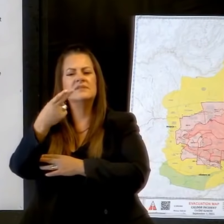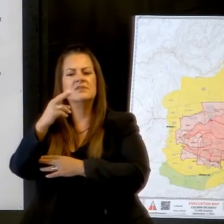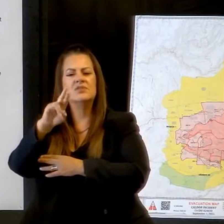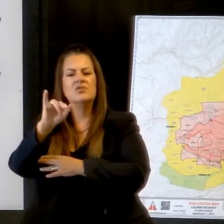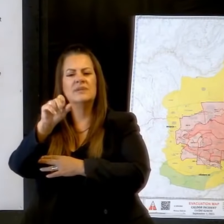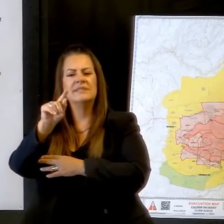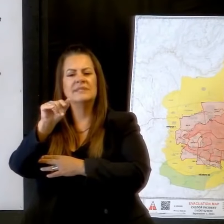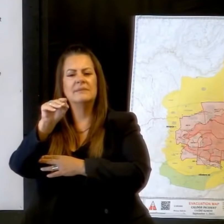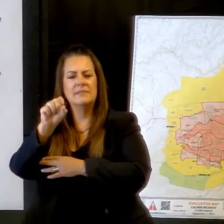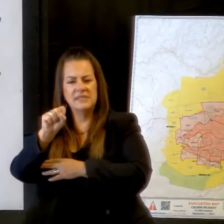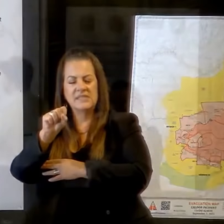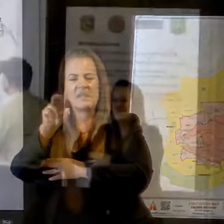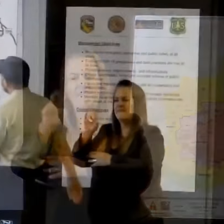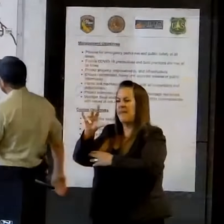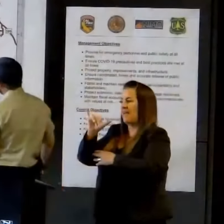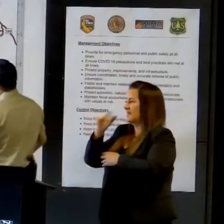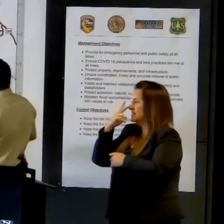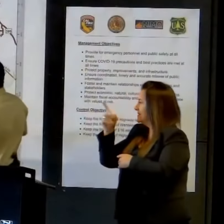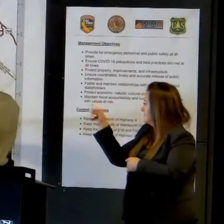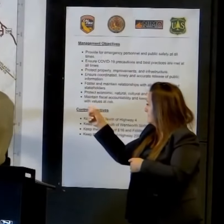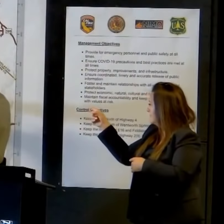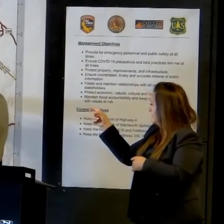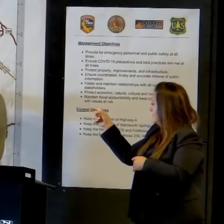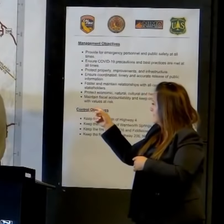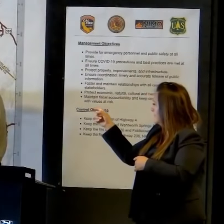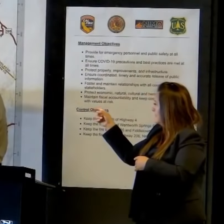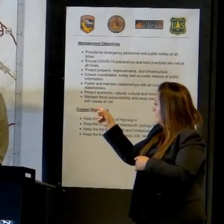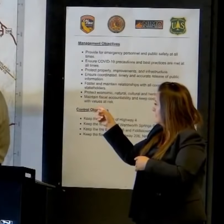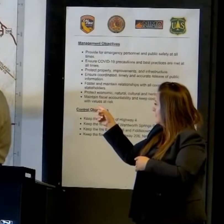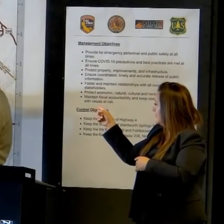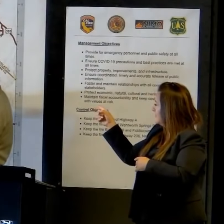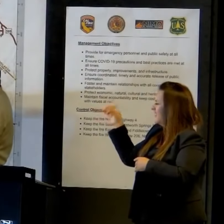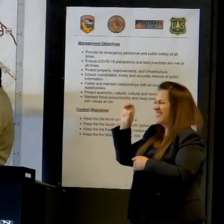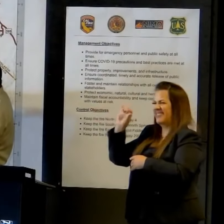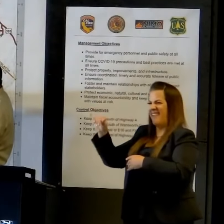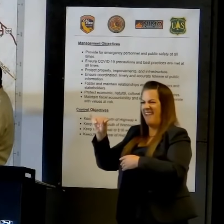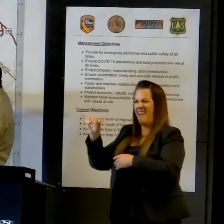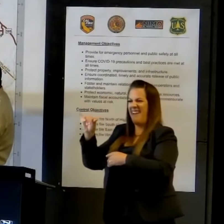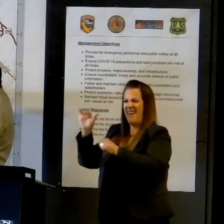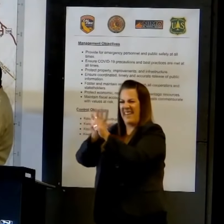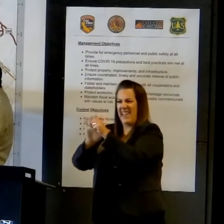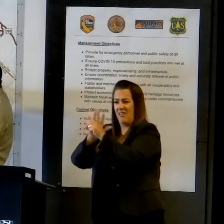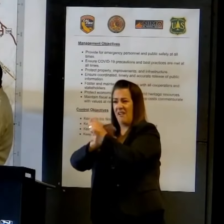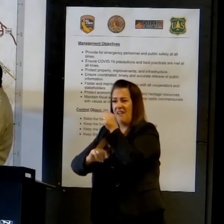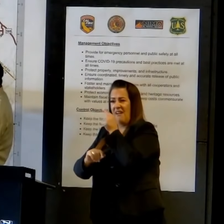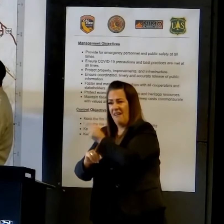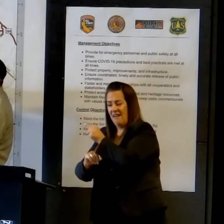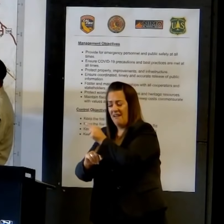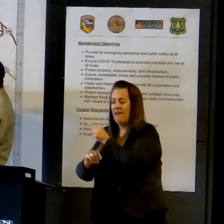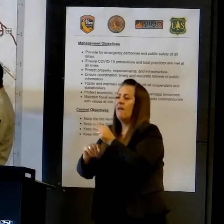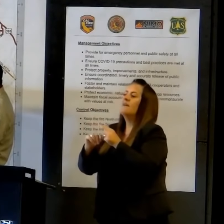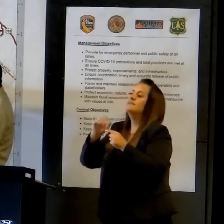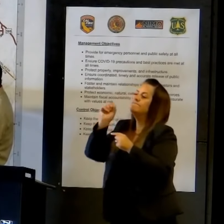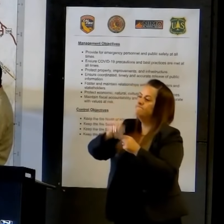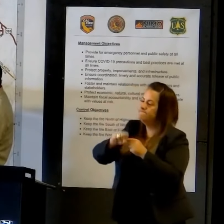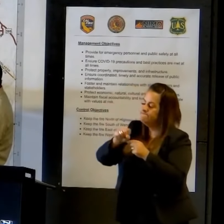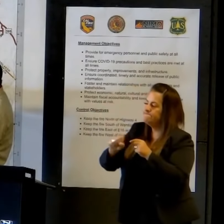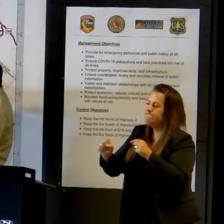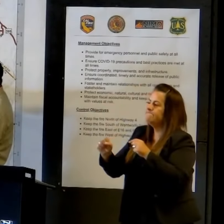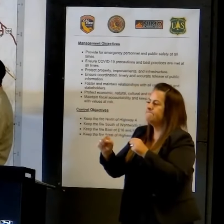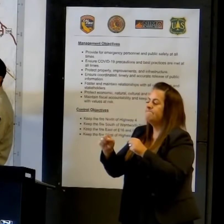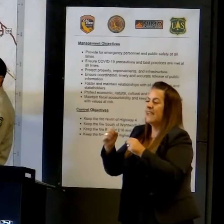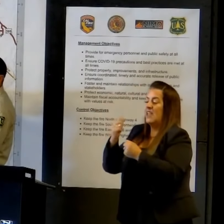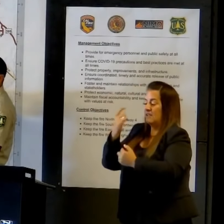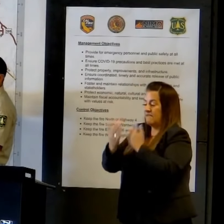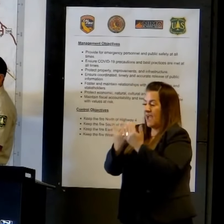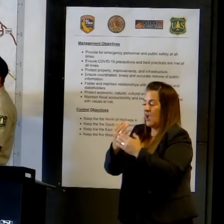Valley? So I'll go back over here to my map. So right now we haven't had any structure loss in Christmas Valley. The fire had spotted. It jumped